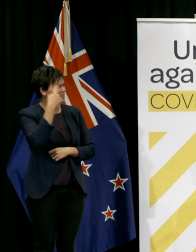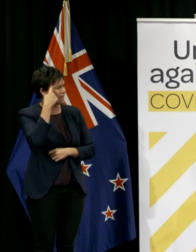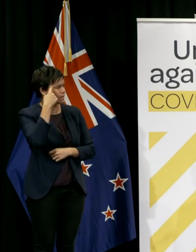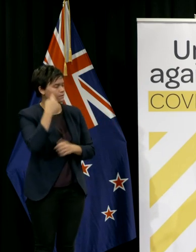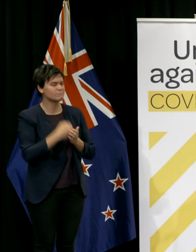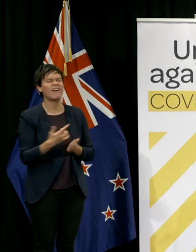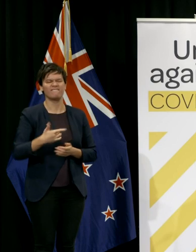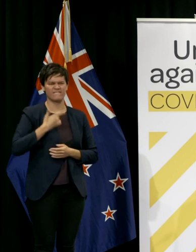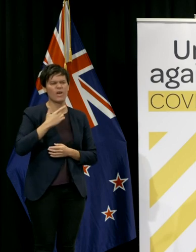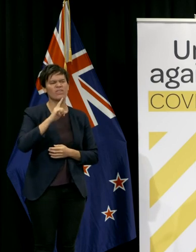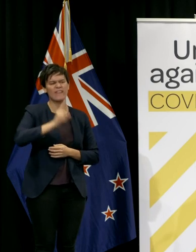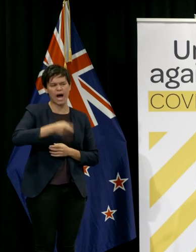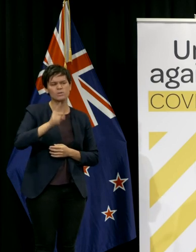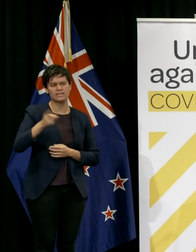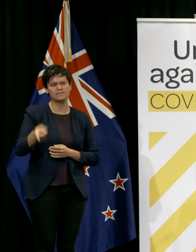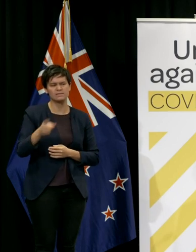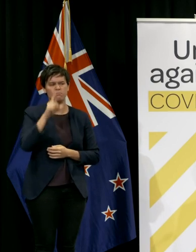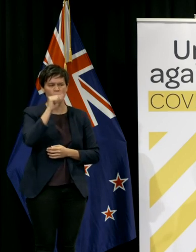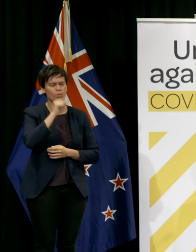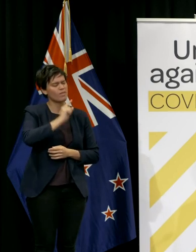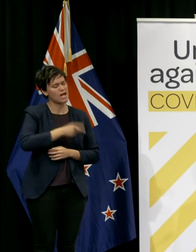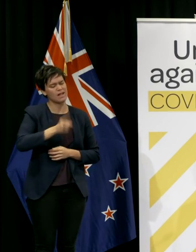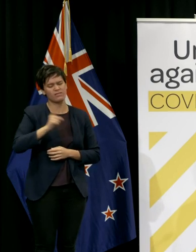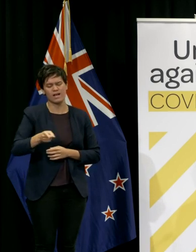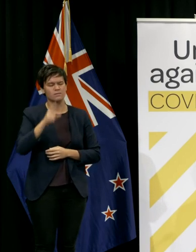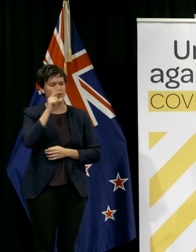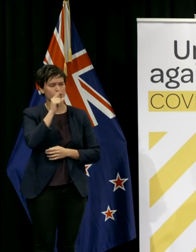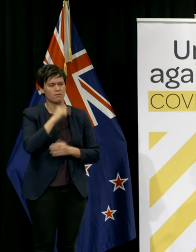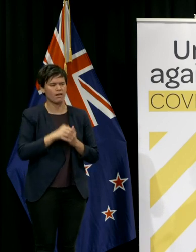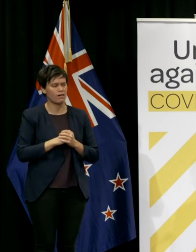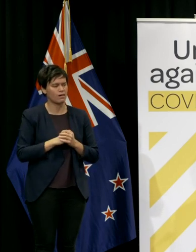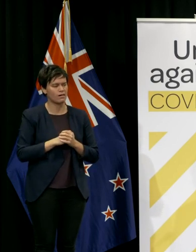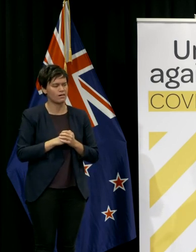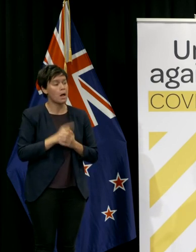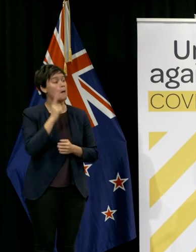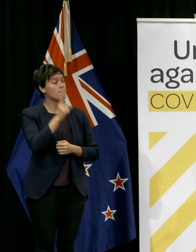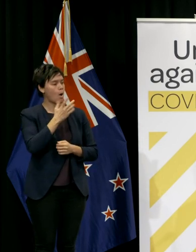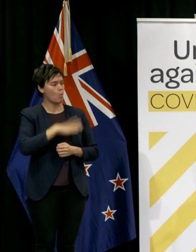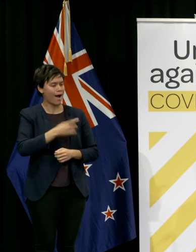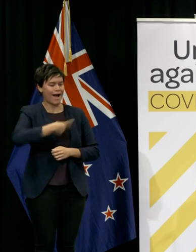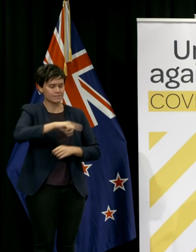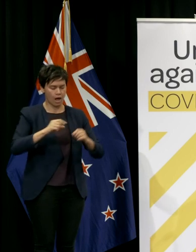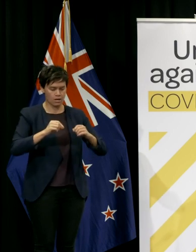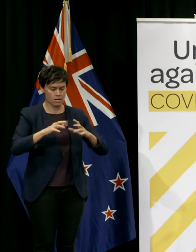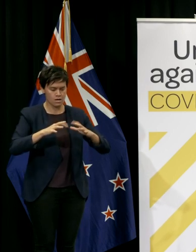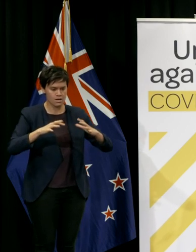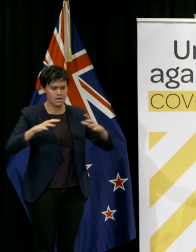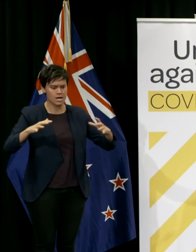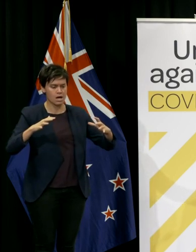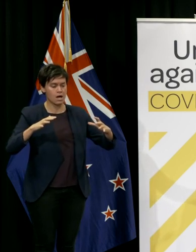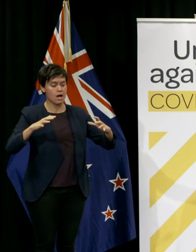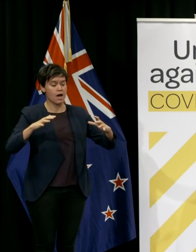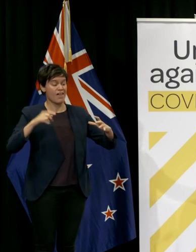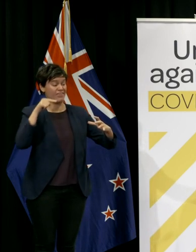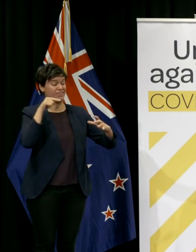the thousands. And the key thing here is that we want the turnaround point to be as quick as possible, and as soon as possible. So